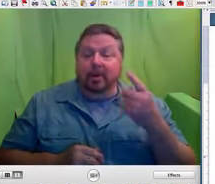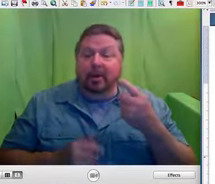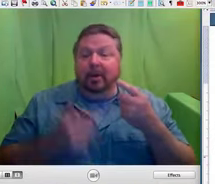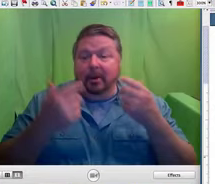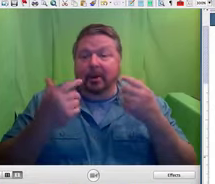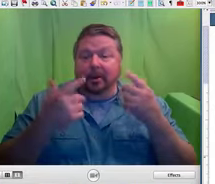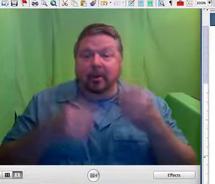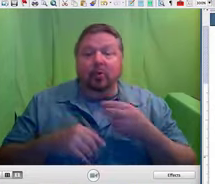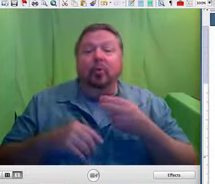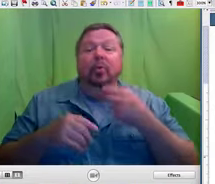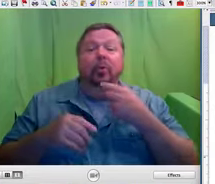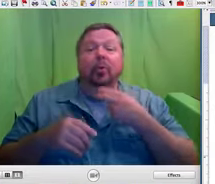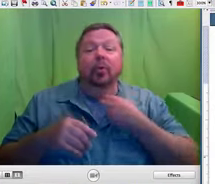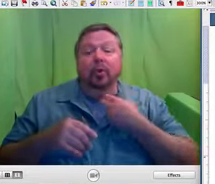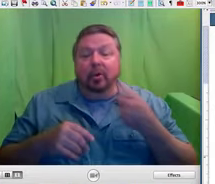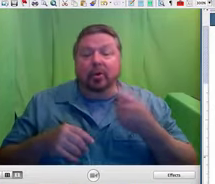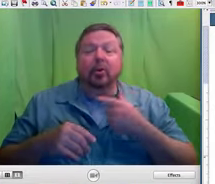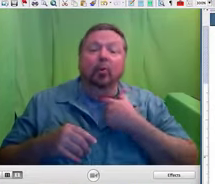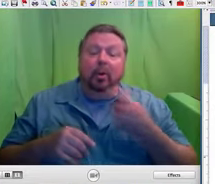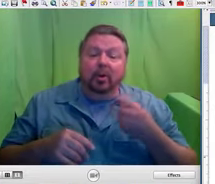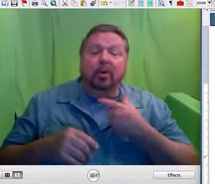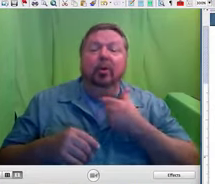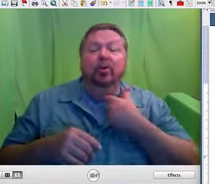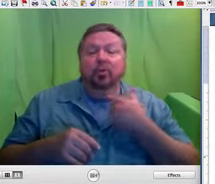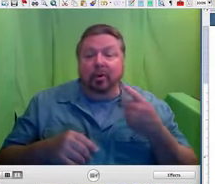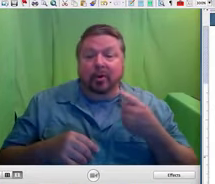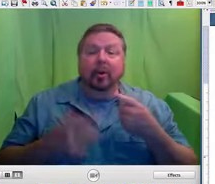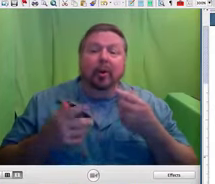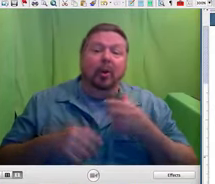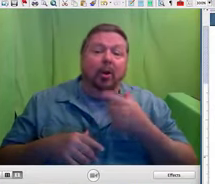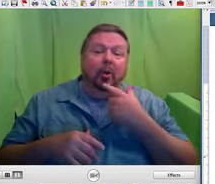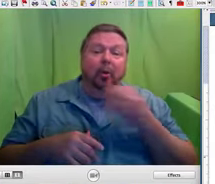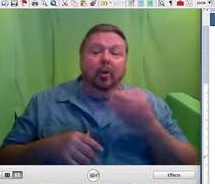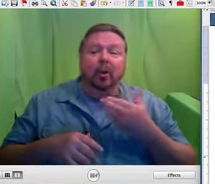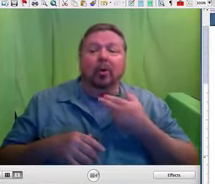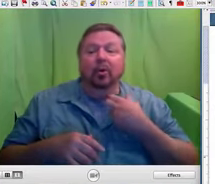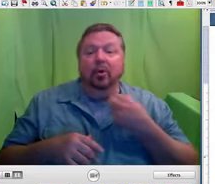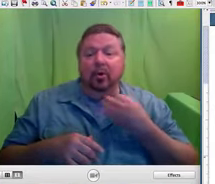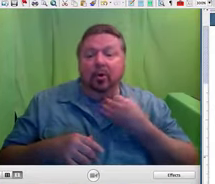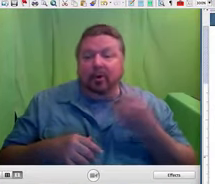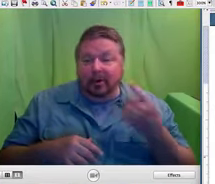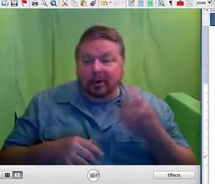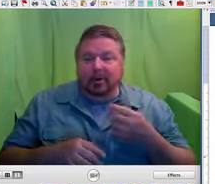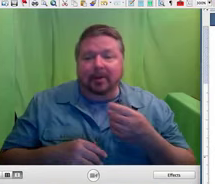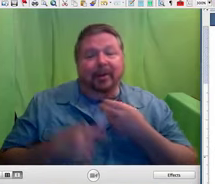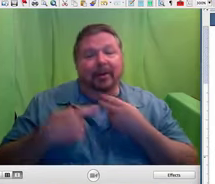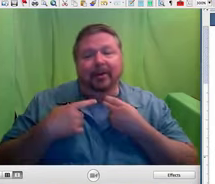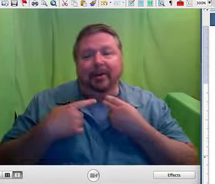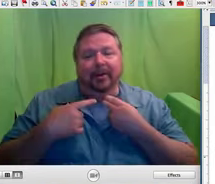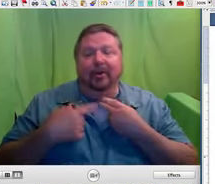should, you could, would, should wear a hood,